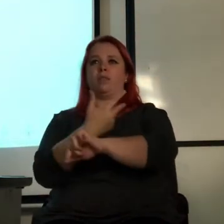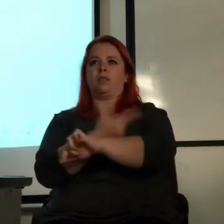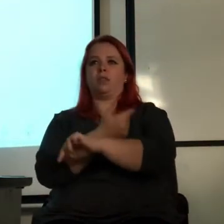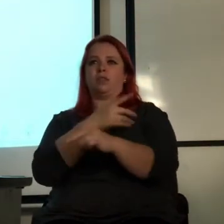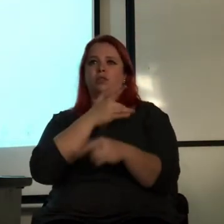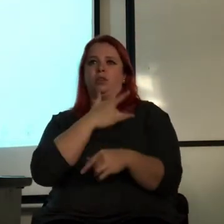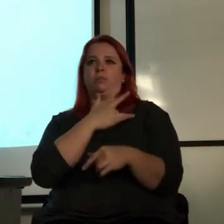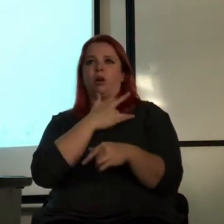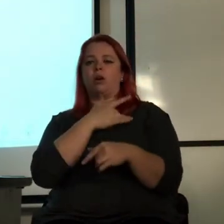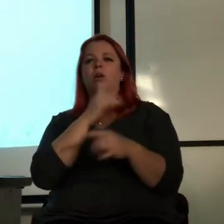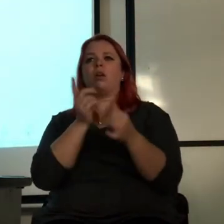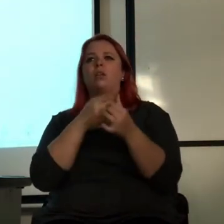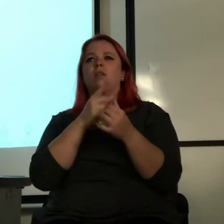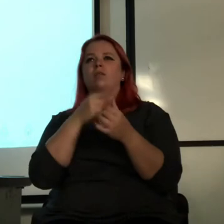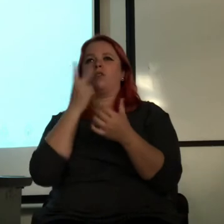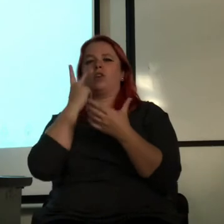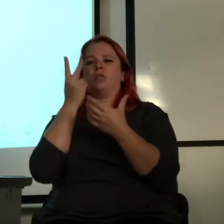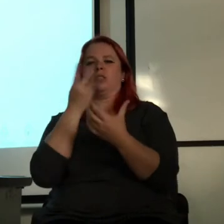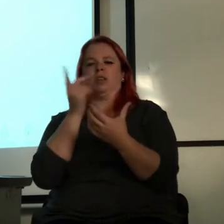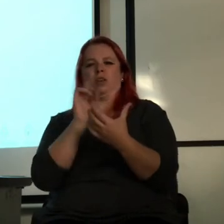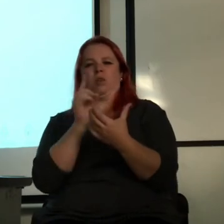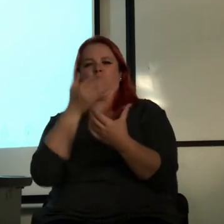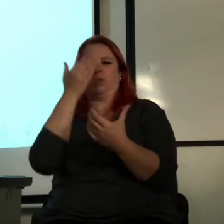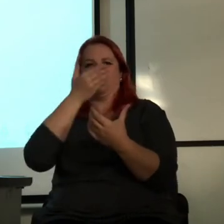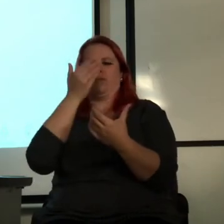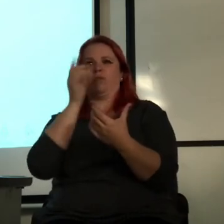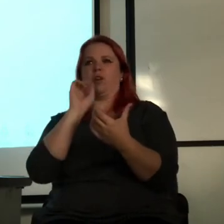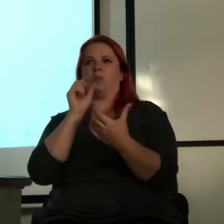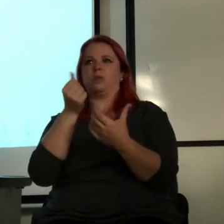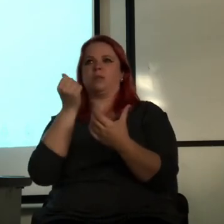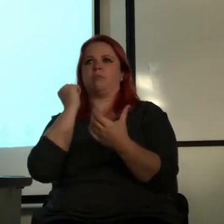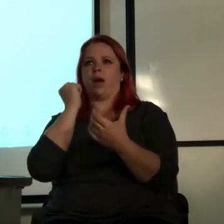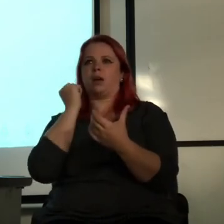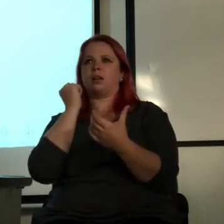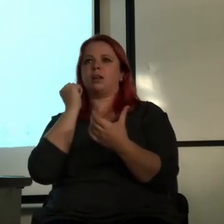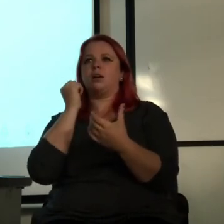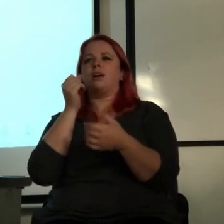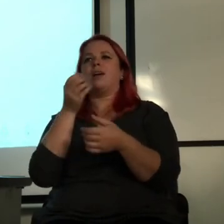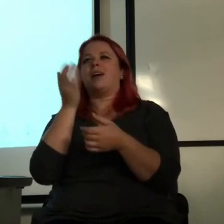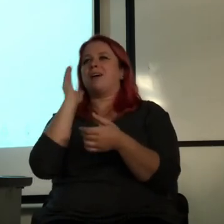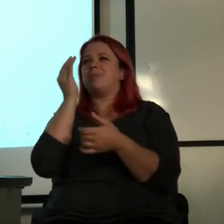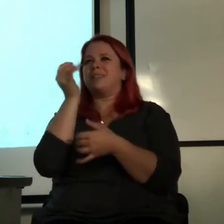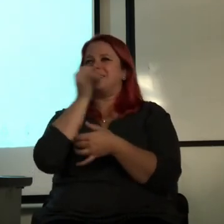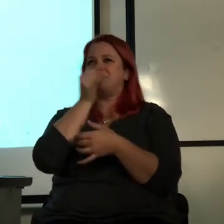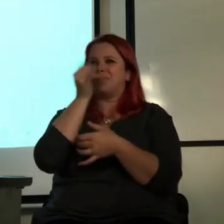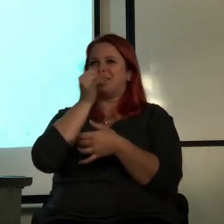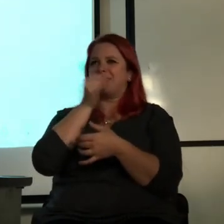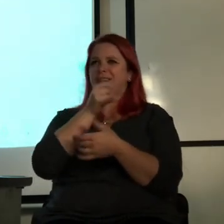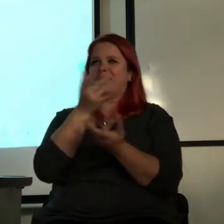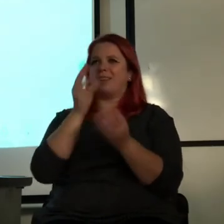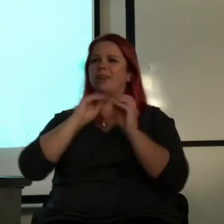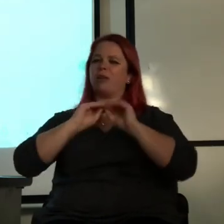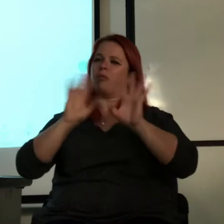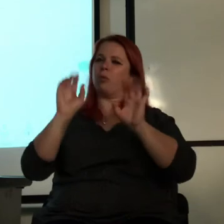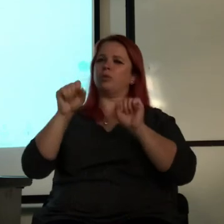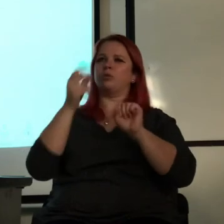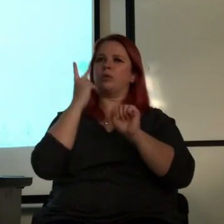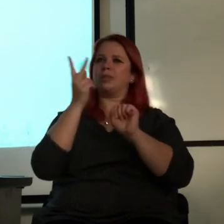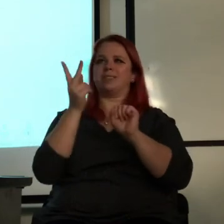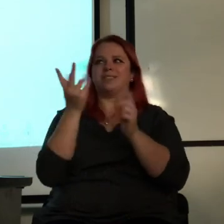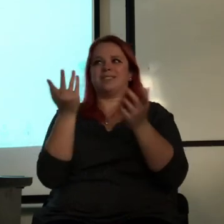do is, can I tell the front from the back? That's the first thing. It sounds silly, right? Well, of course we can do that.